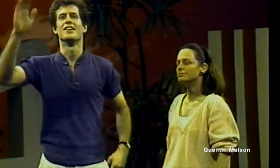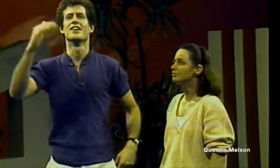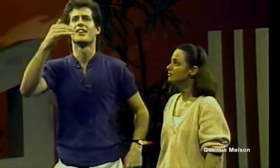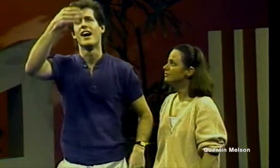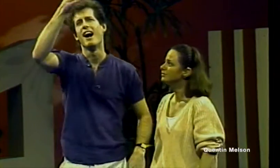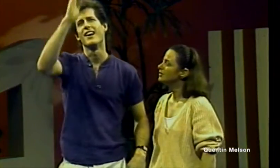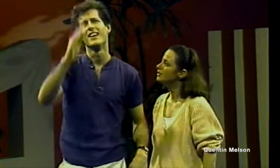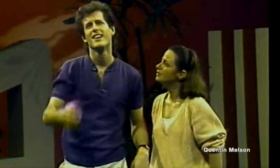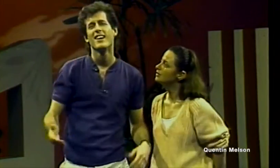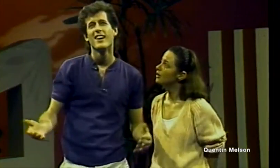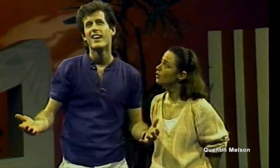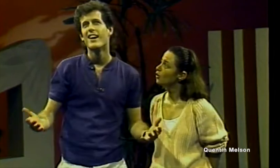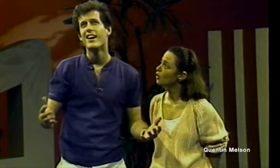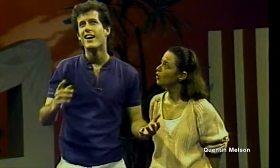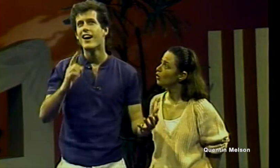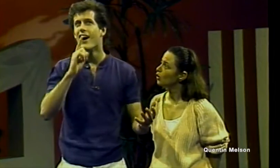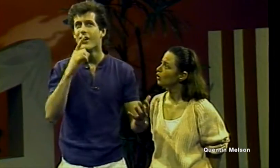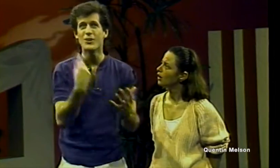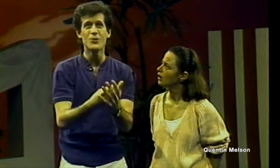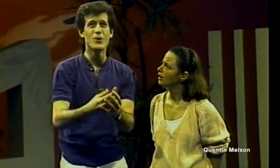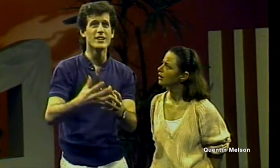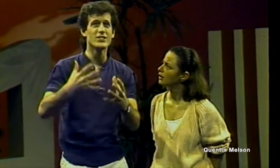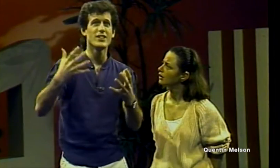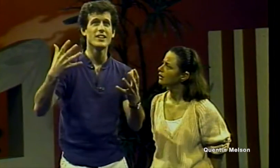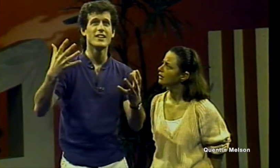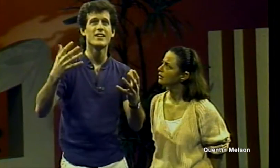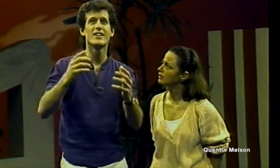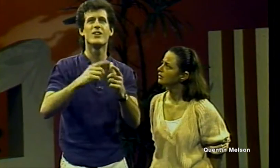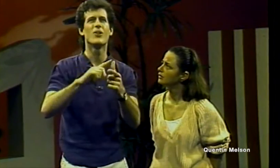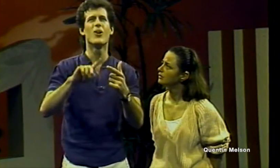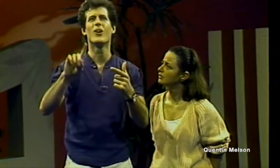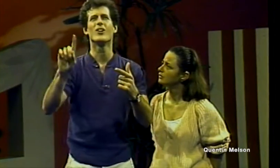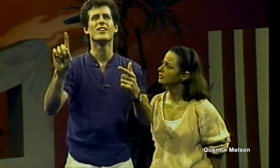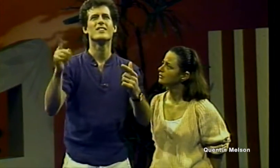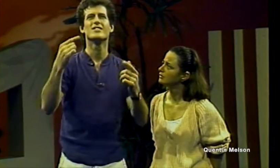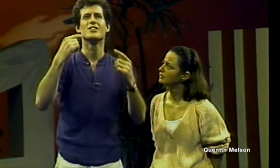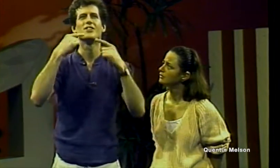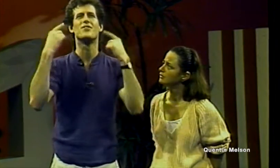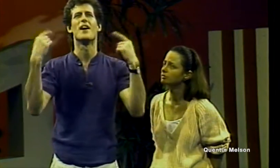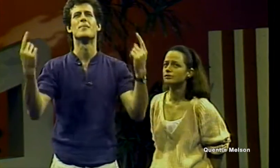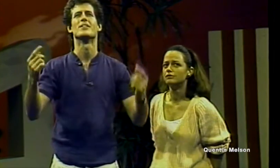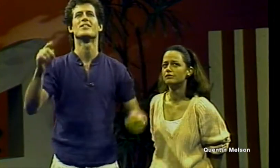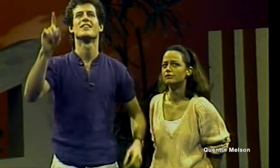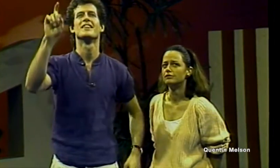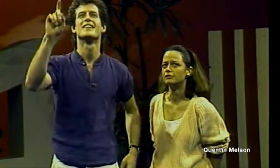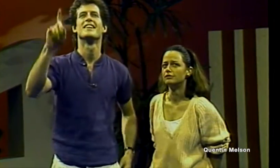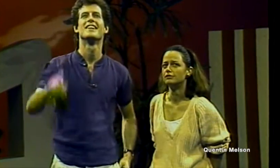Dear God, are you rich or just famous?